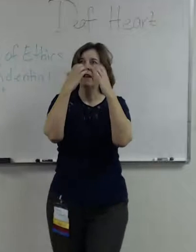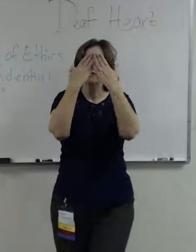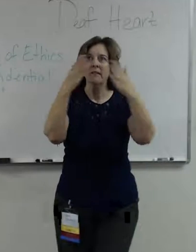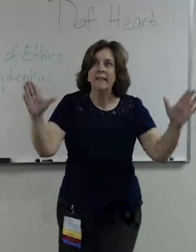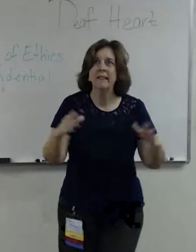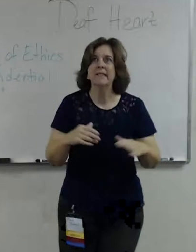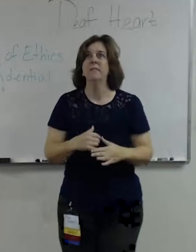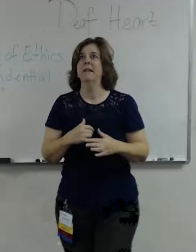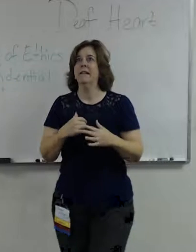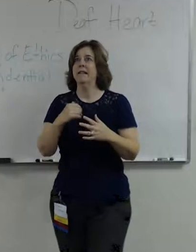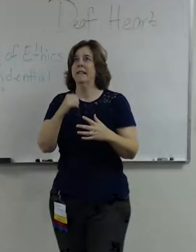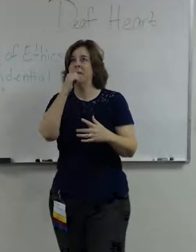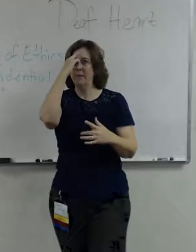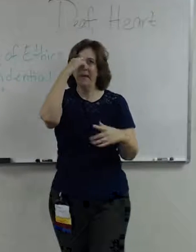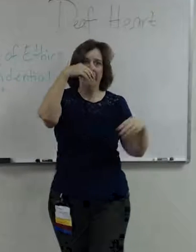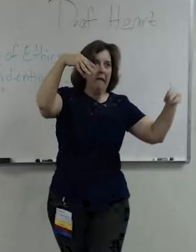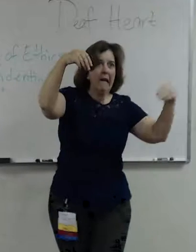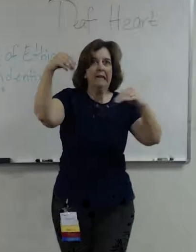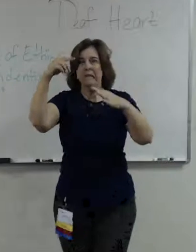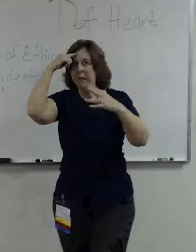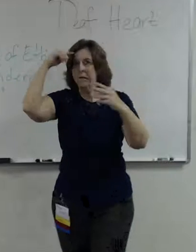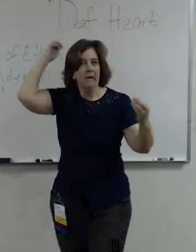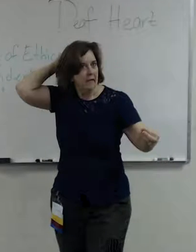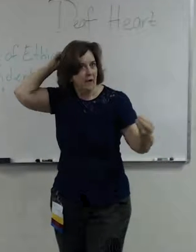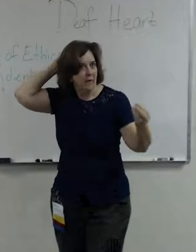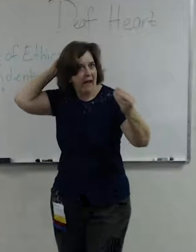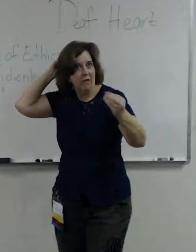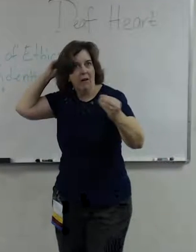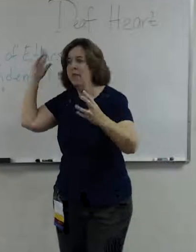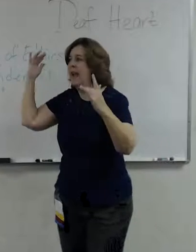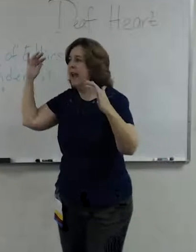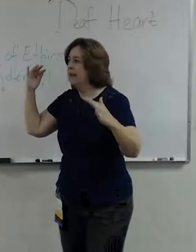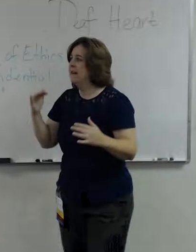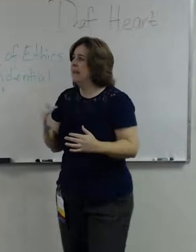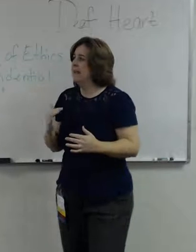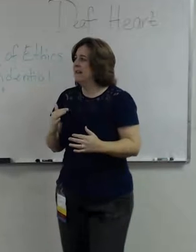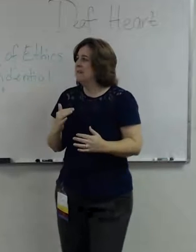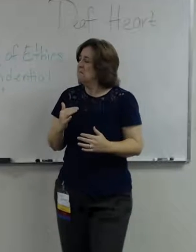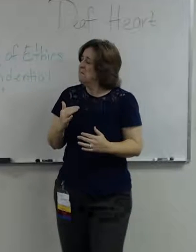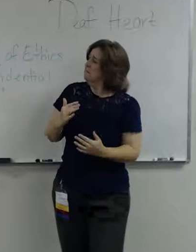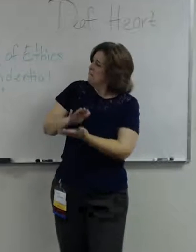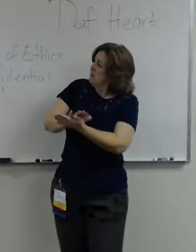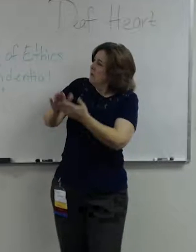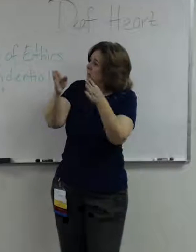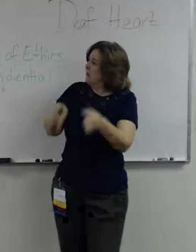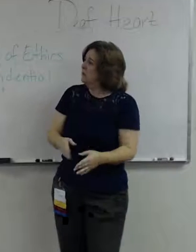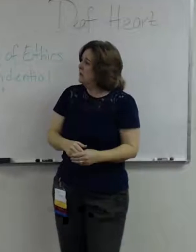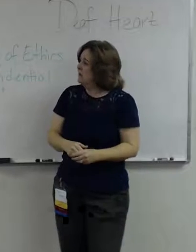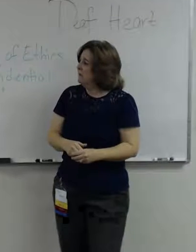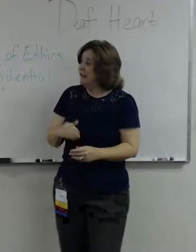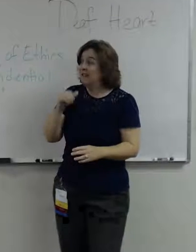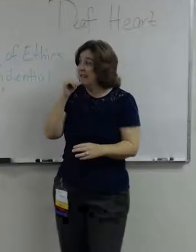communication, accessibility. They don't think lights. They don't have all that. Nice person. And it, you